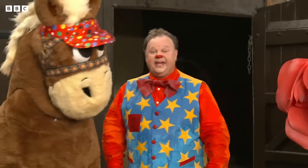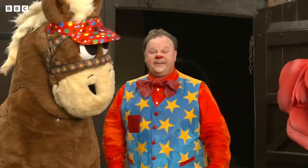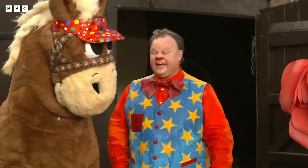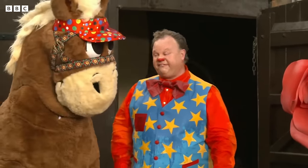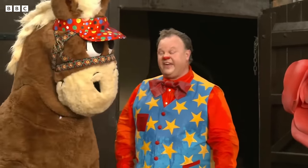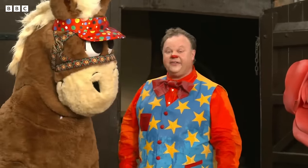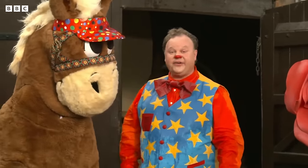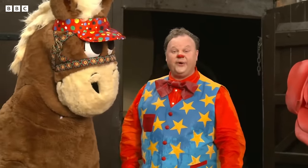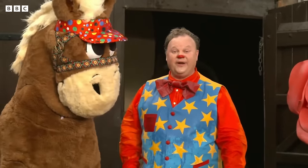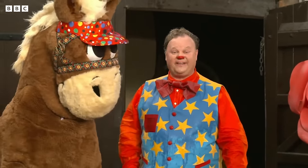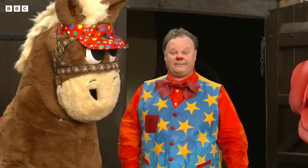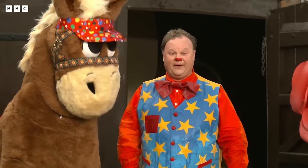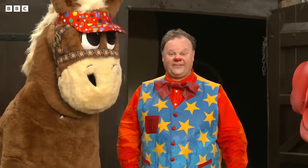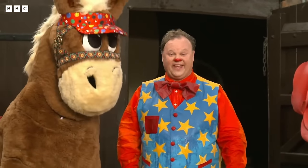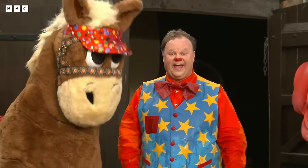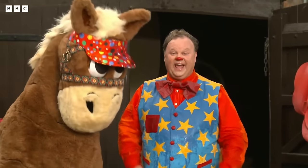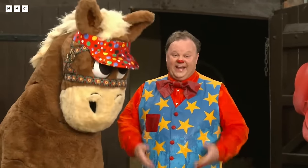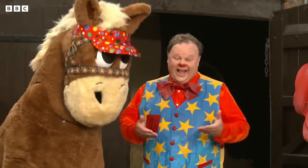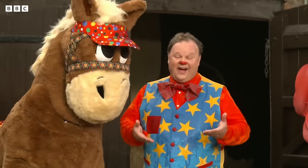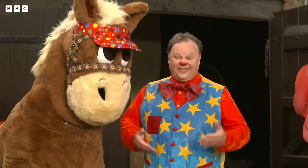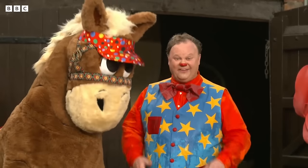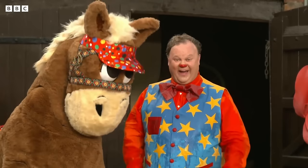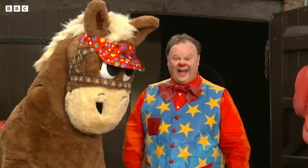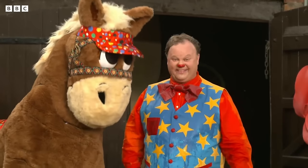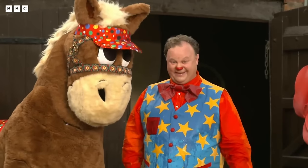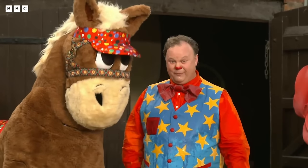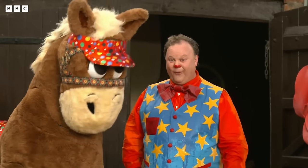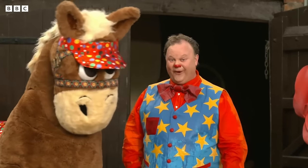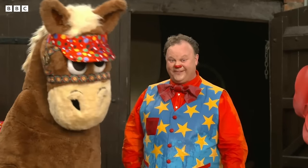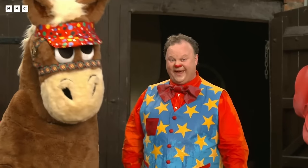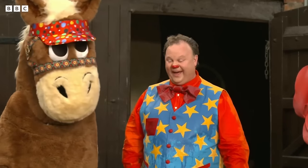Do you feel cooler, Spotty, now that you've had some water?